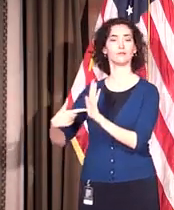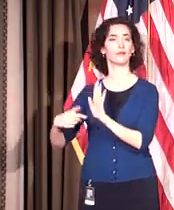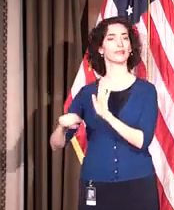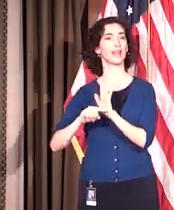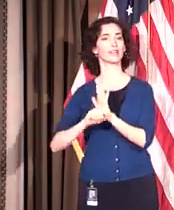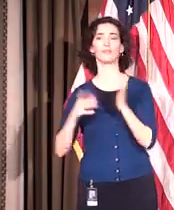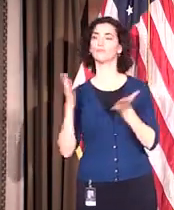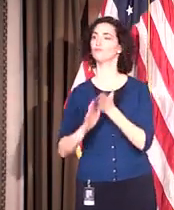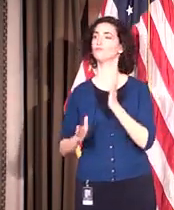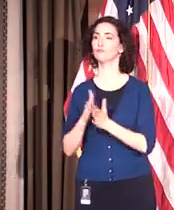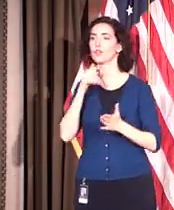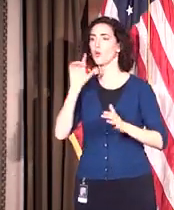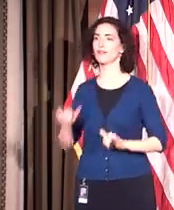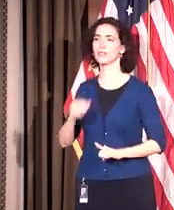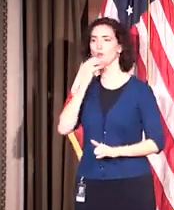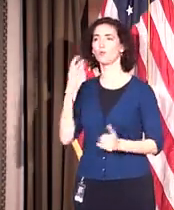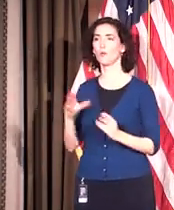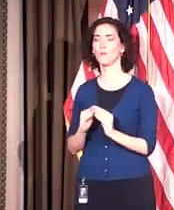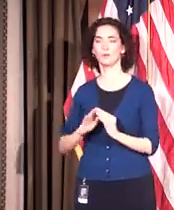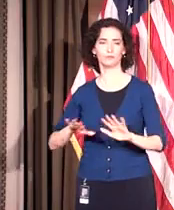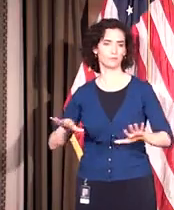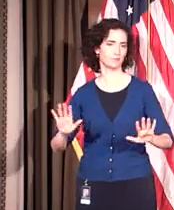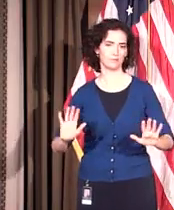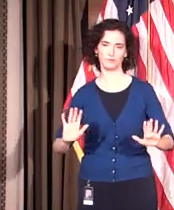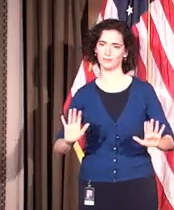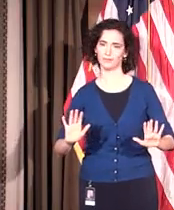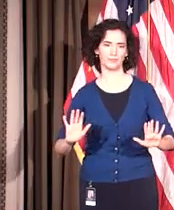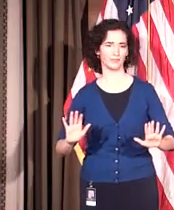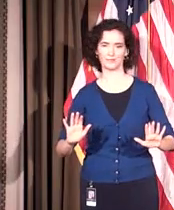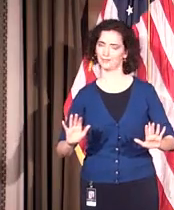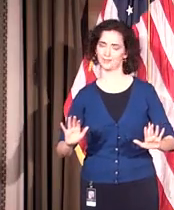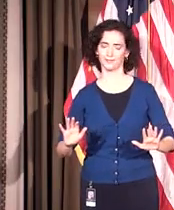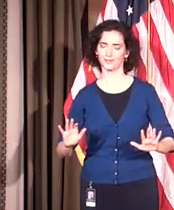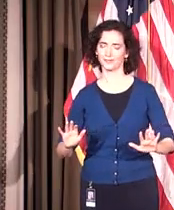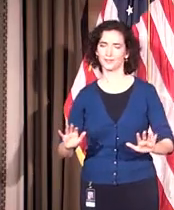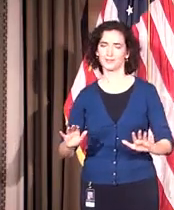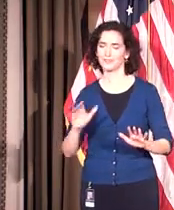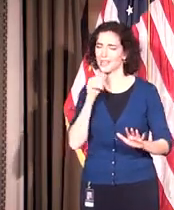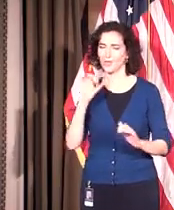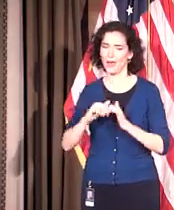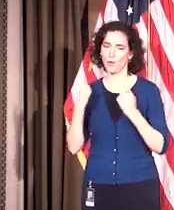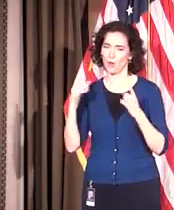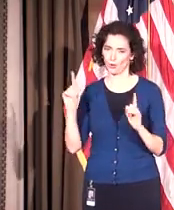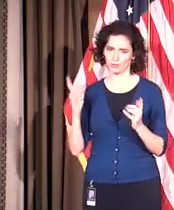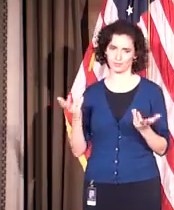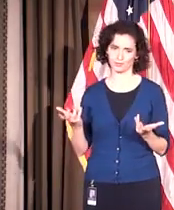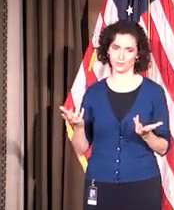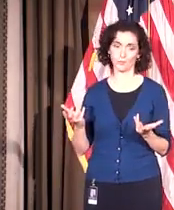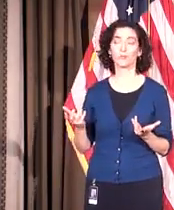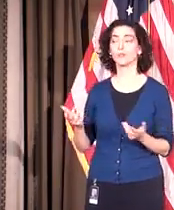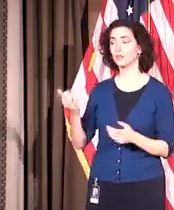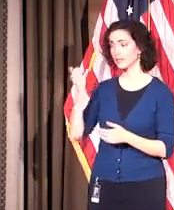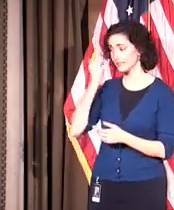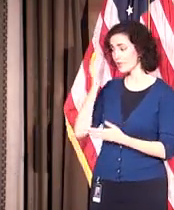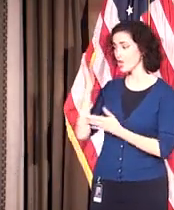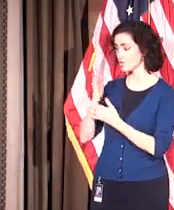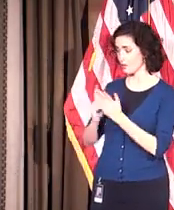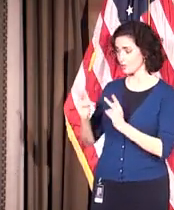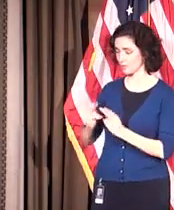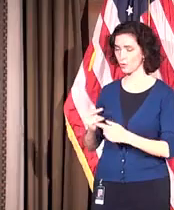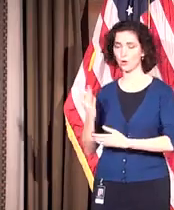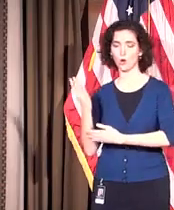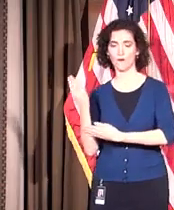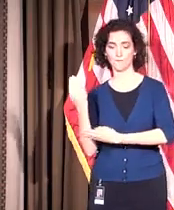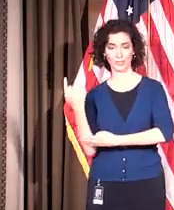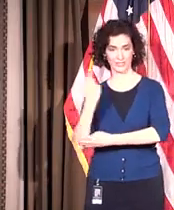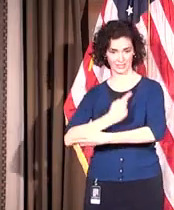be done with quarantine. Unfortunately, it doesn't work that way, and we see people that become positive later in that 14-day